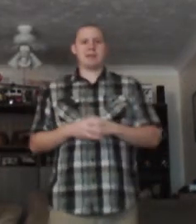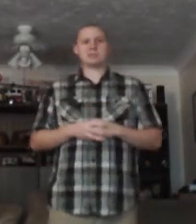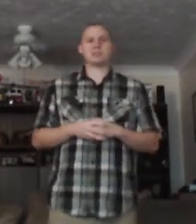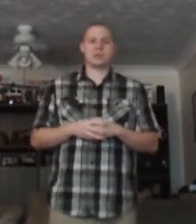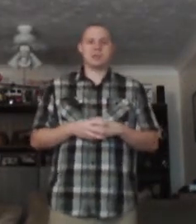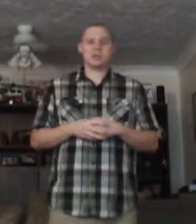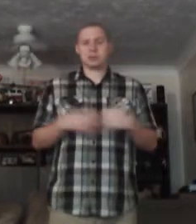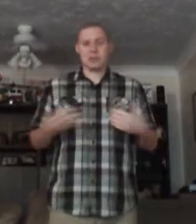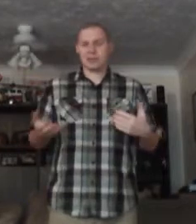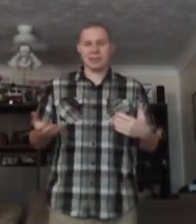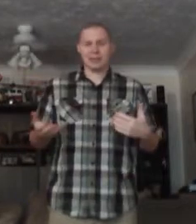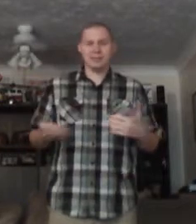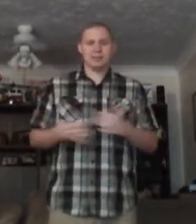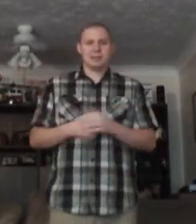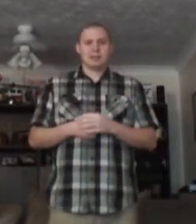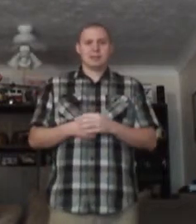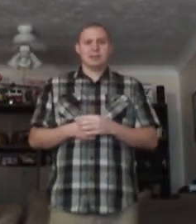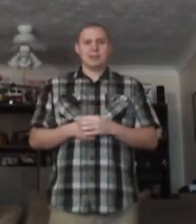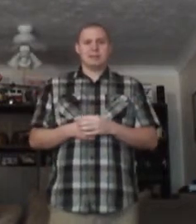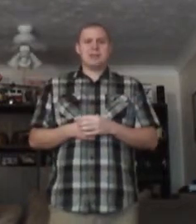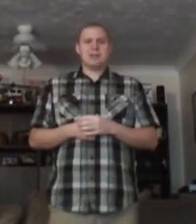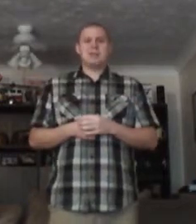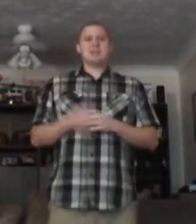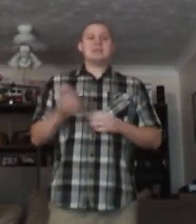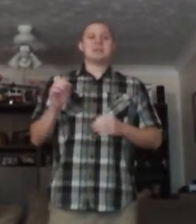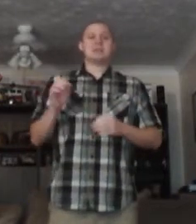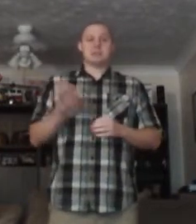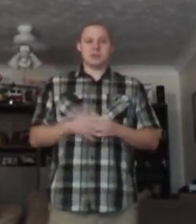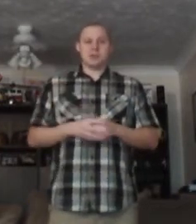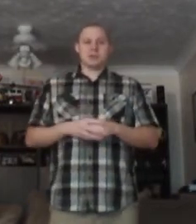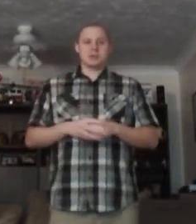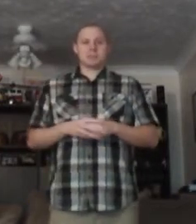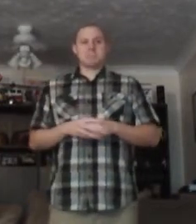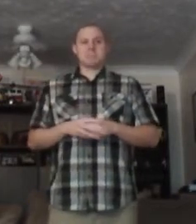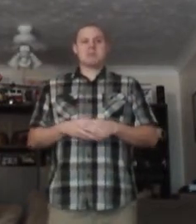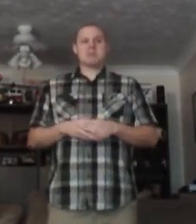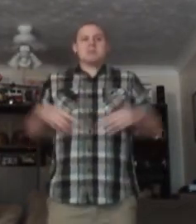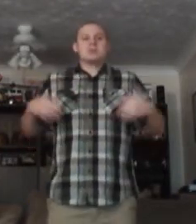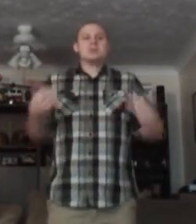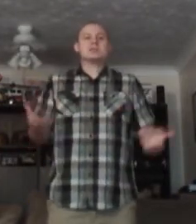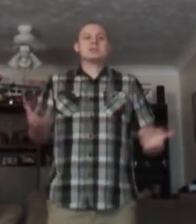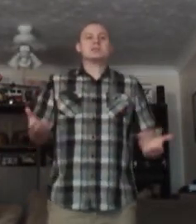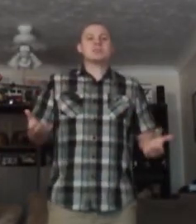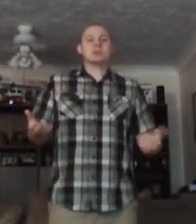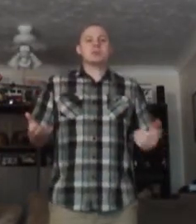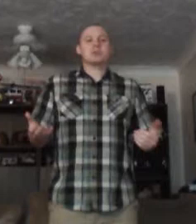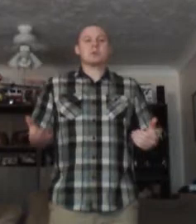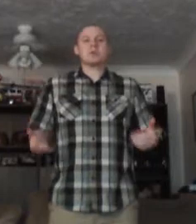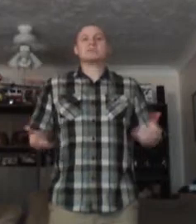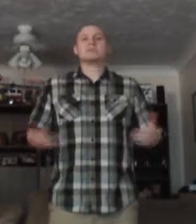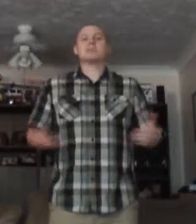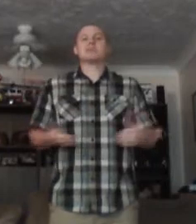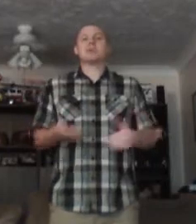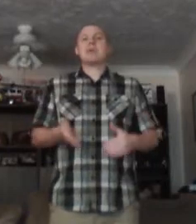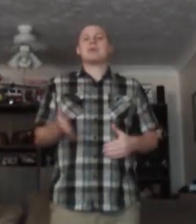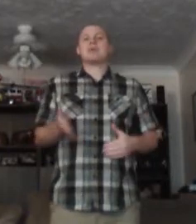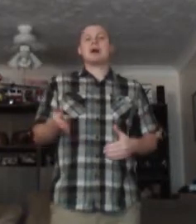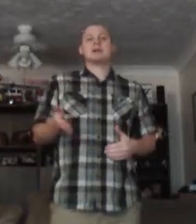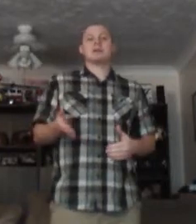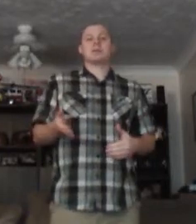started in your trash can, it can be even easier to deal with. You can either use the extinguisher, or even simpler, grab a pot or a bowl